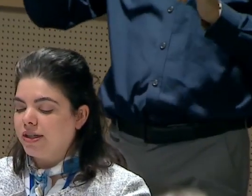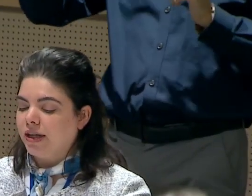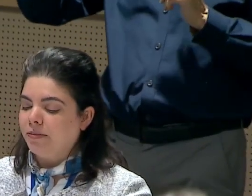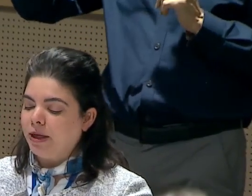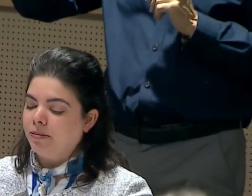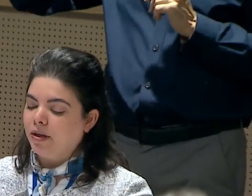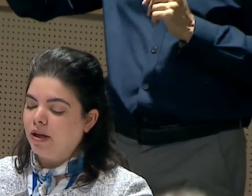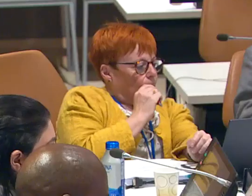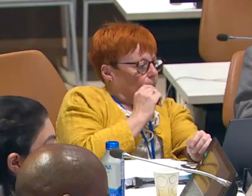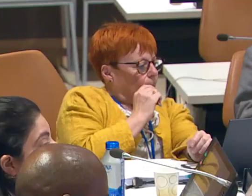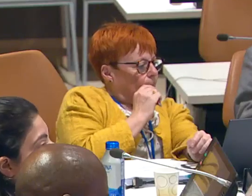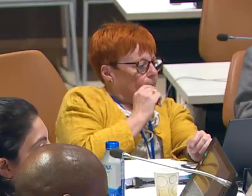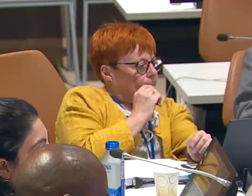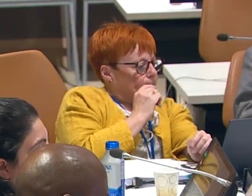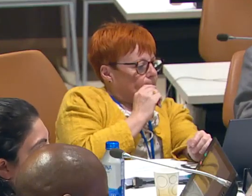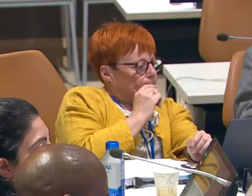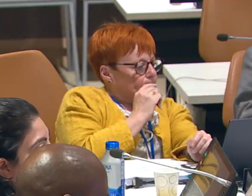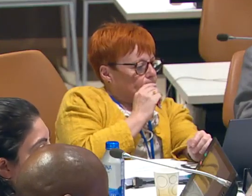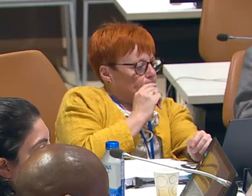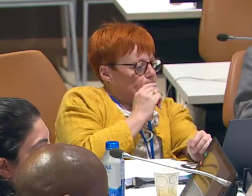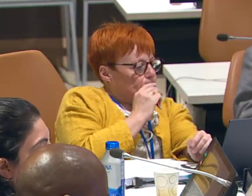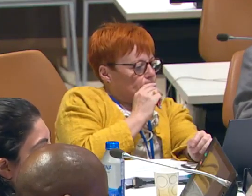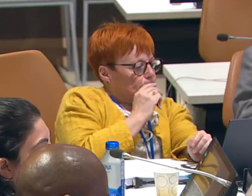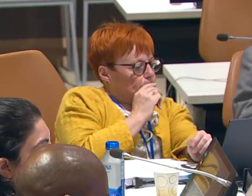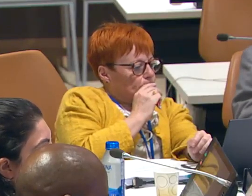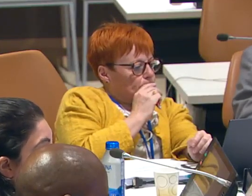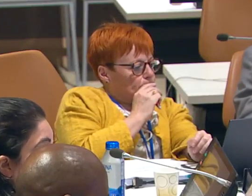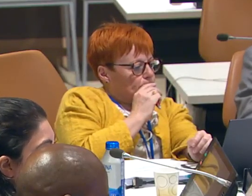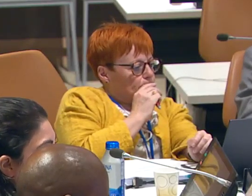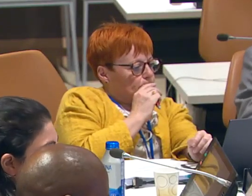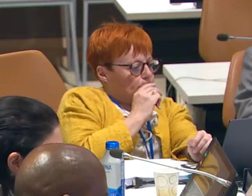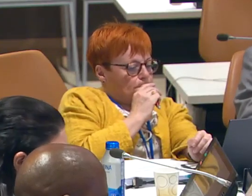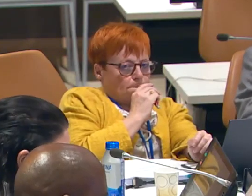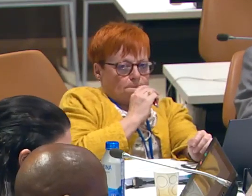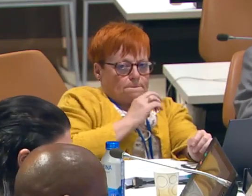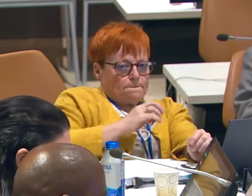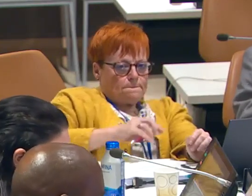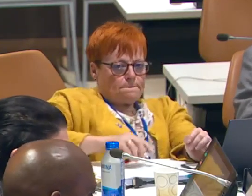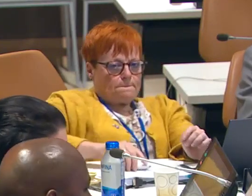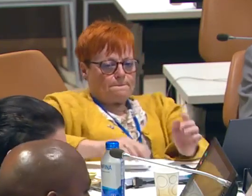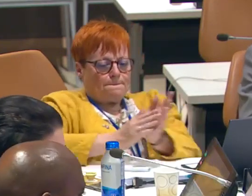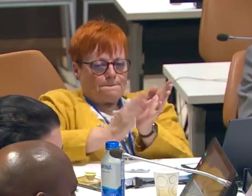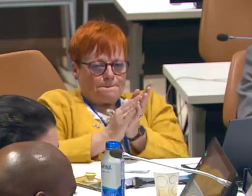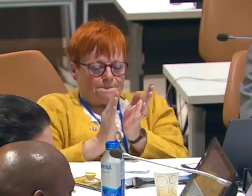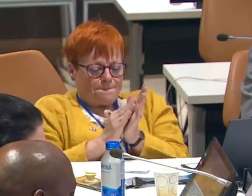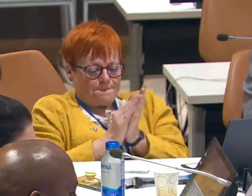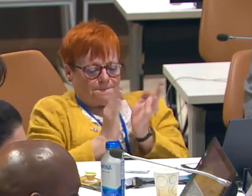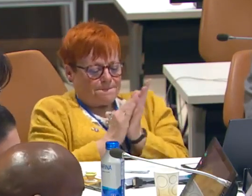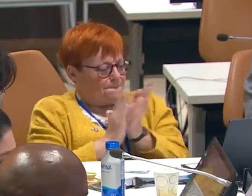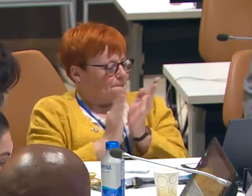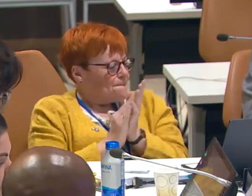older autistic people are no longer left behind. Thank you.